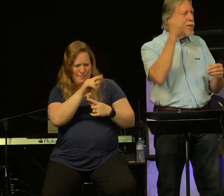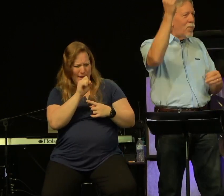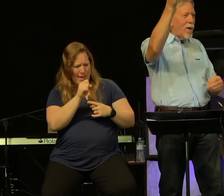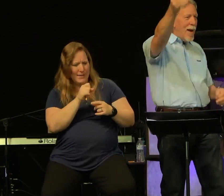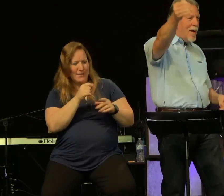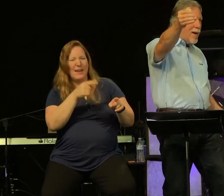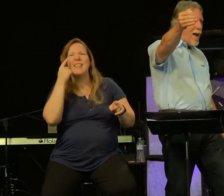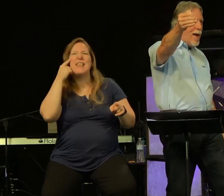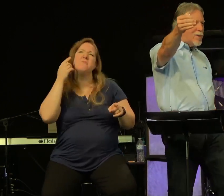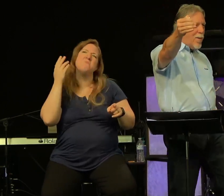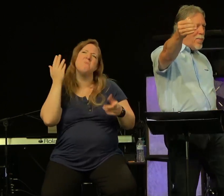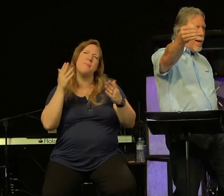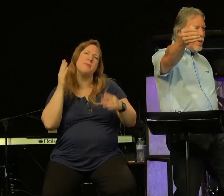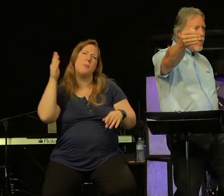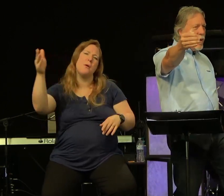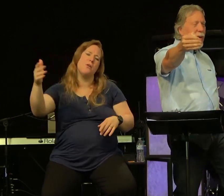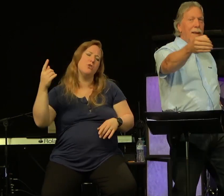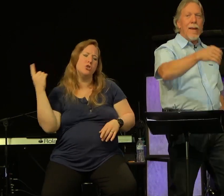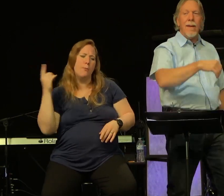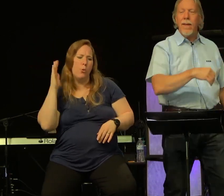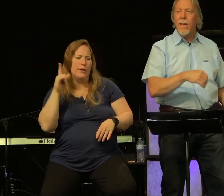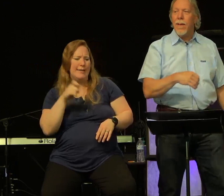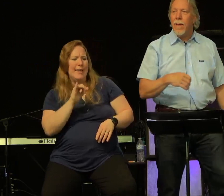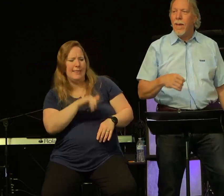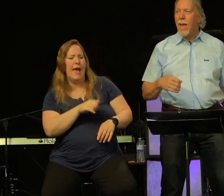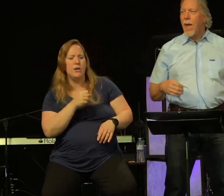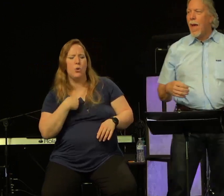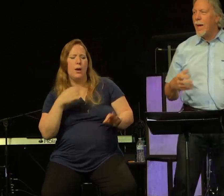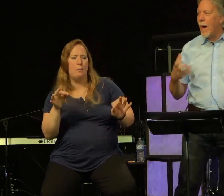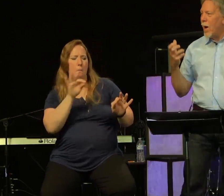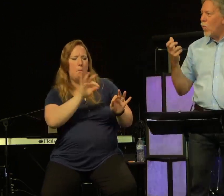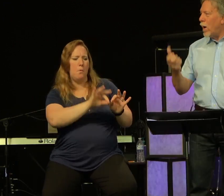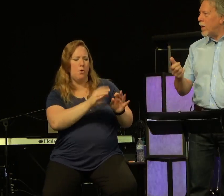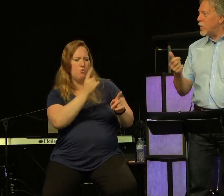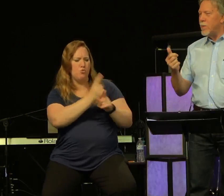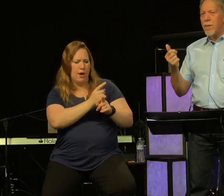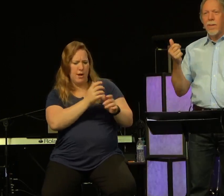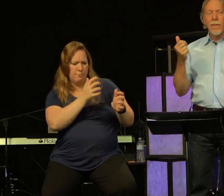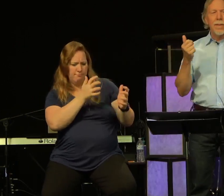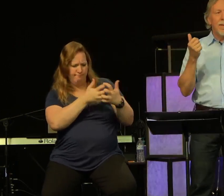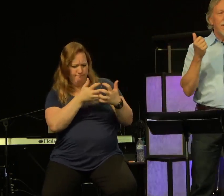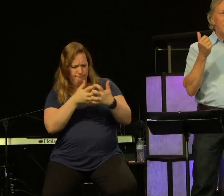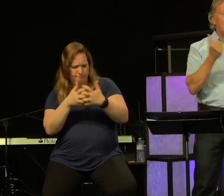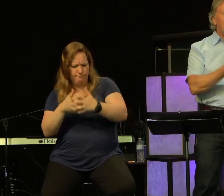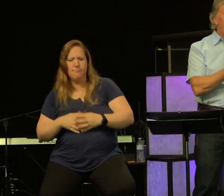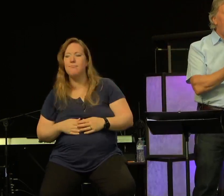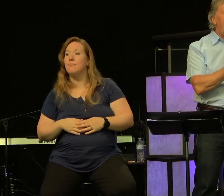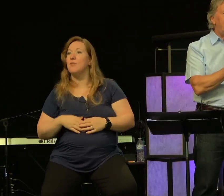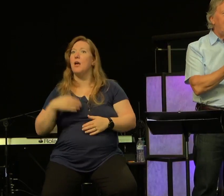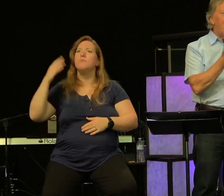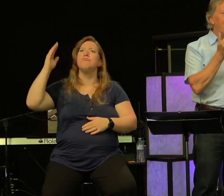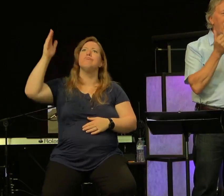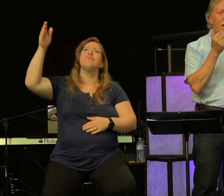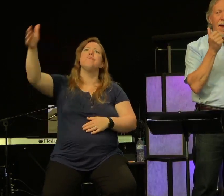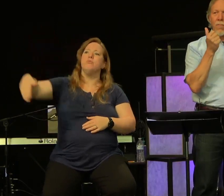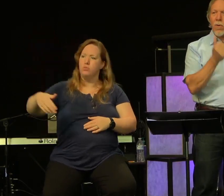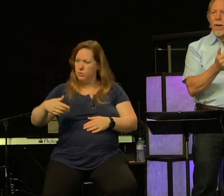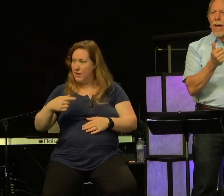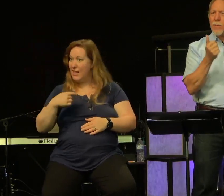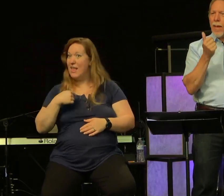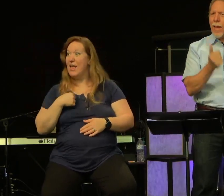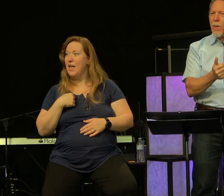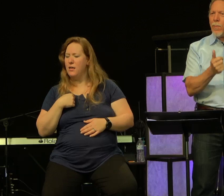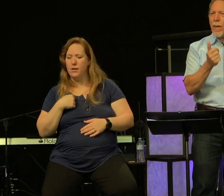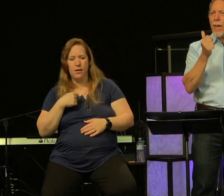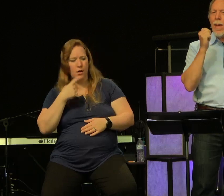that somewhere down the line, somebody's going to need it. And there I was. Just a few days ago, and I